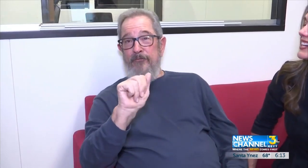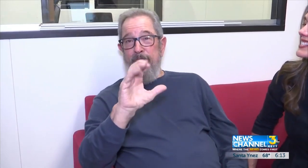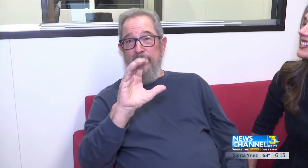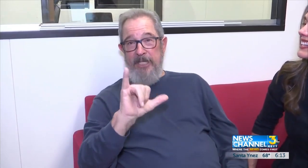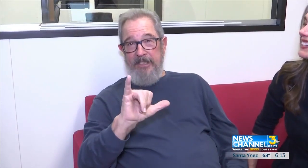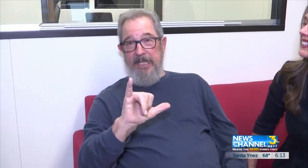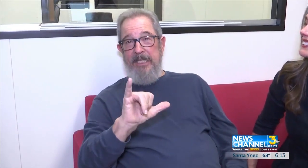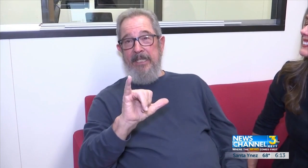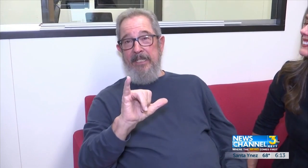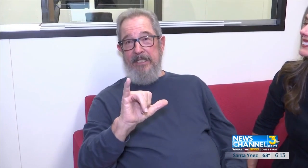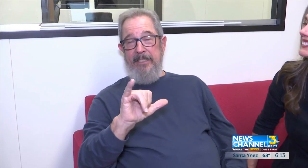Tracy